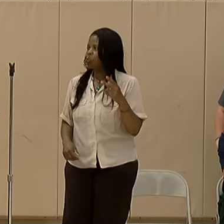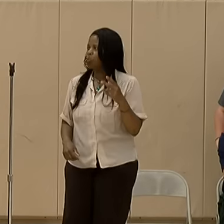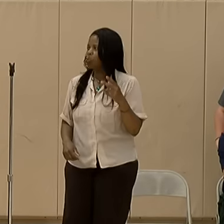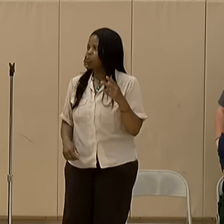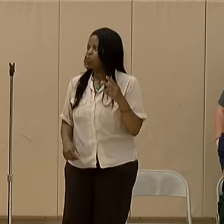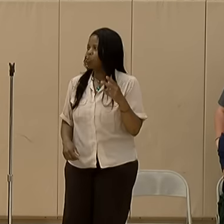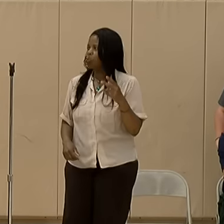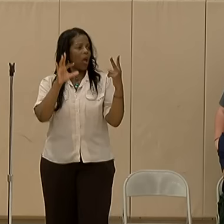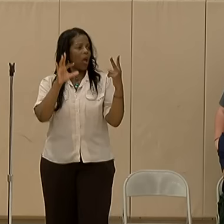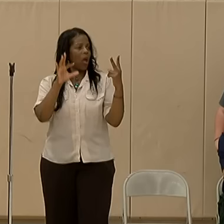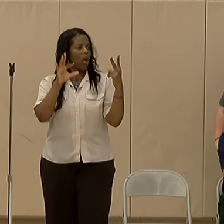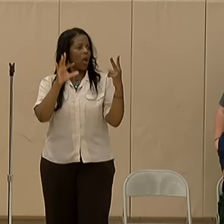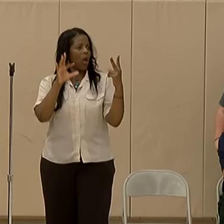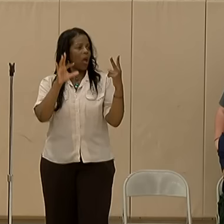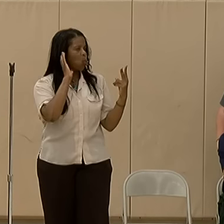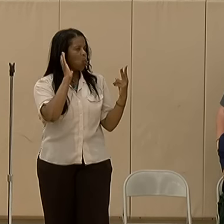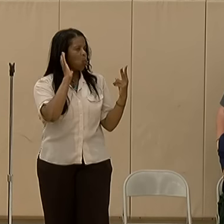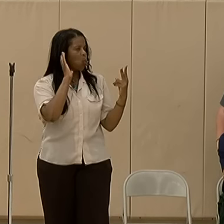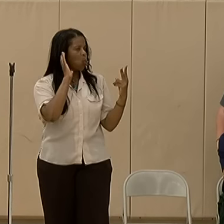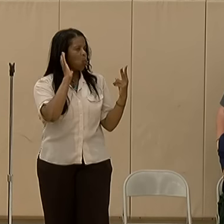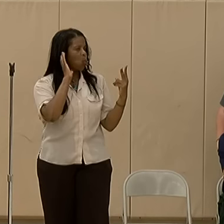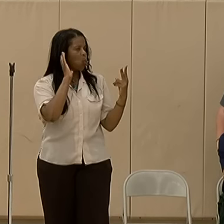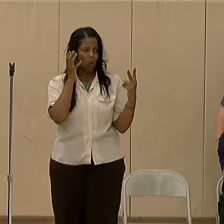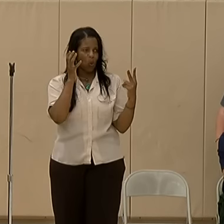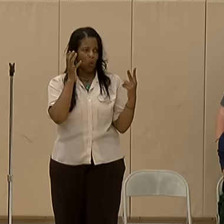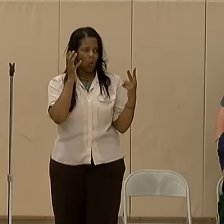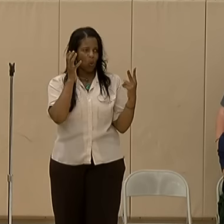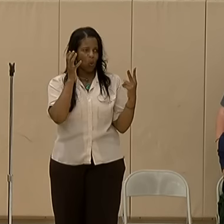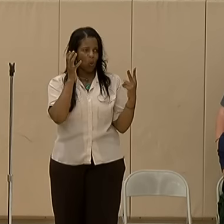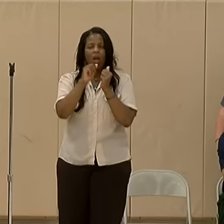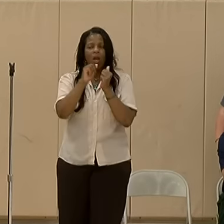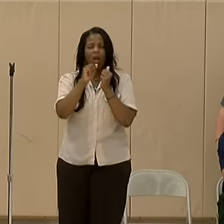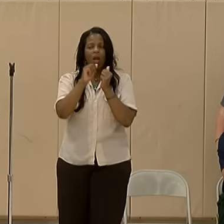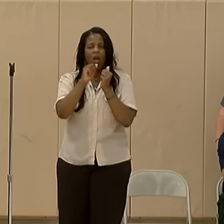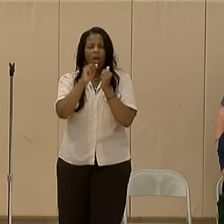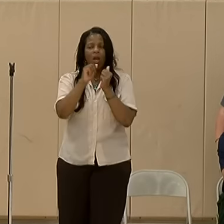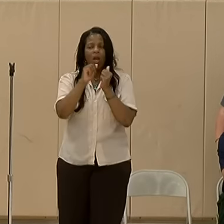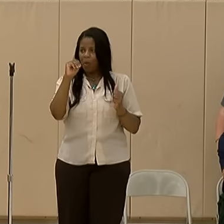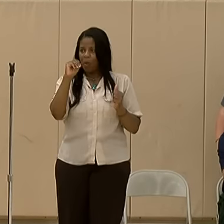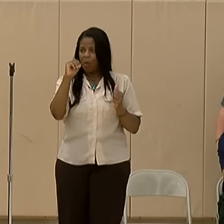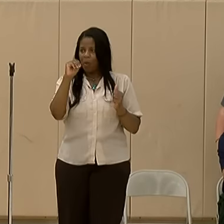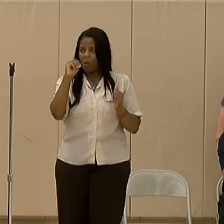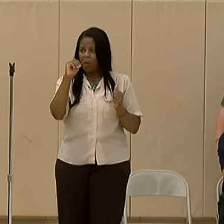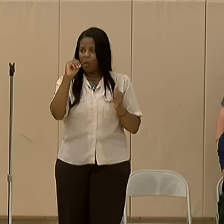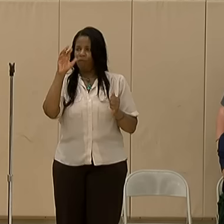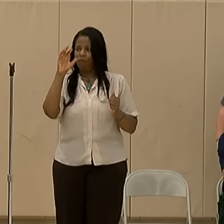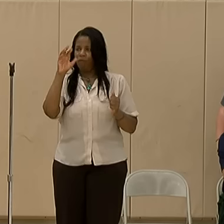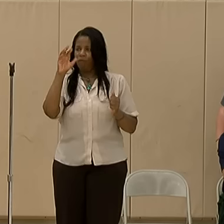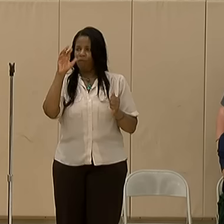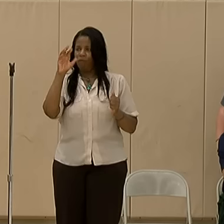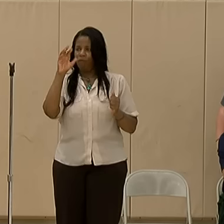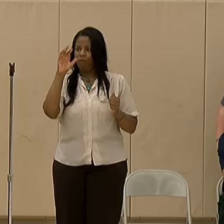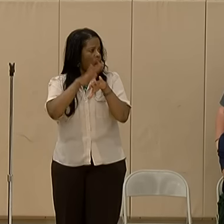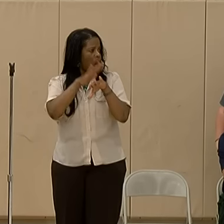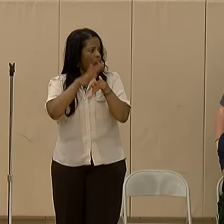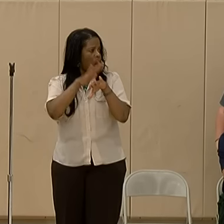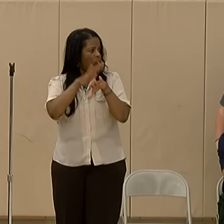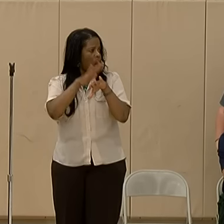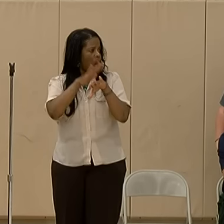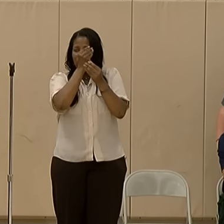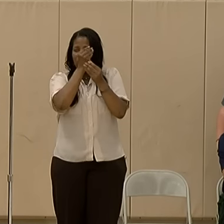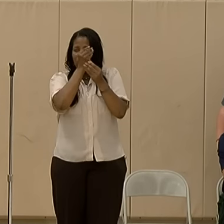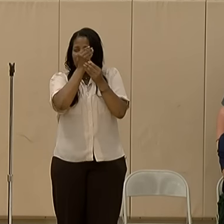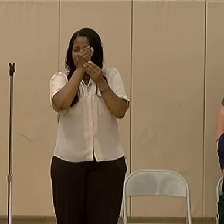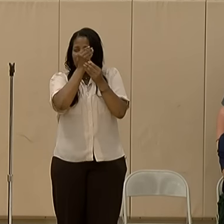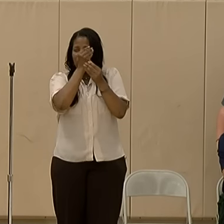up. Electricity, radio. Okay, listen up, please. AM 1140 is still on, okay? And we're getting information out on that as it comes